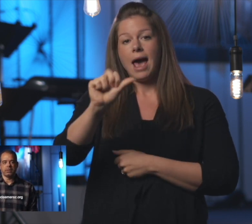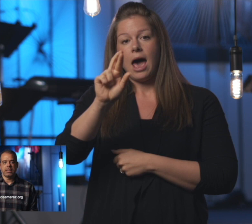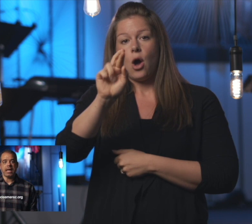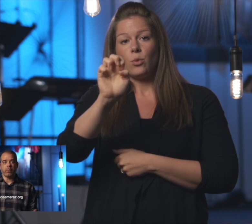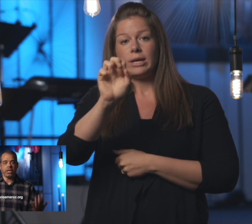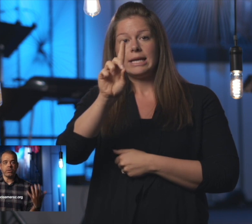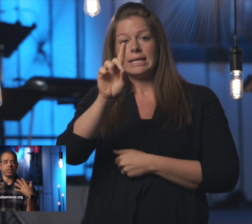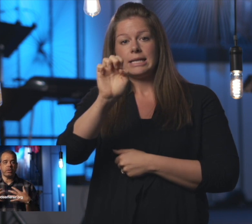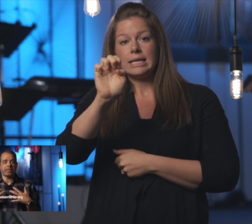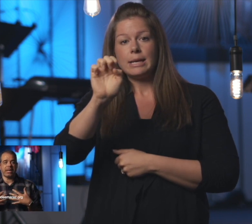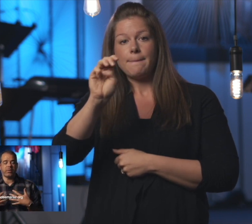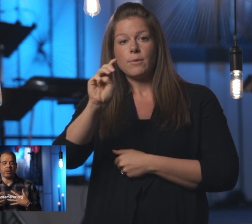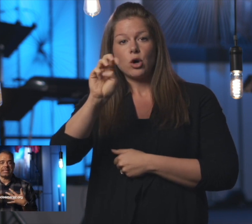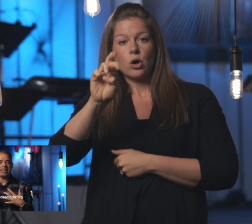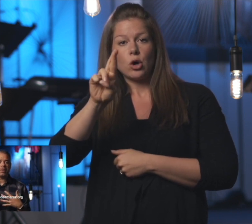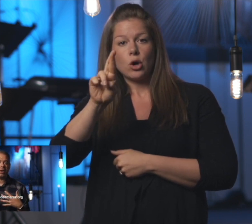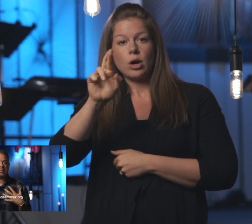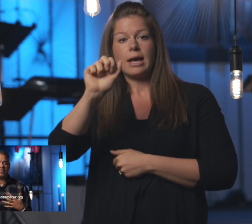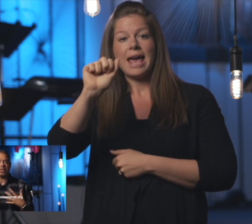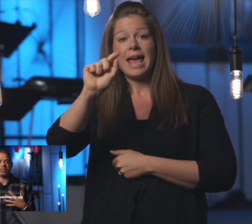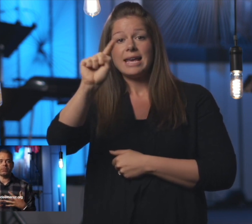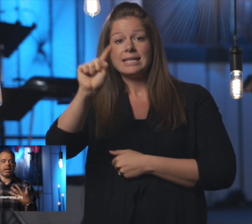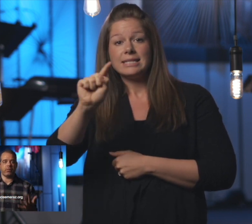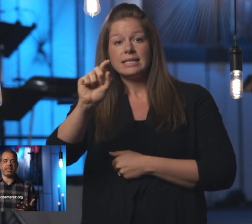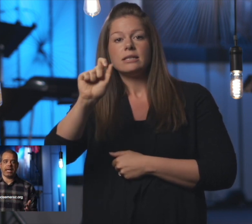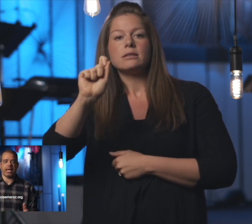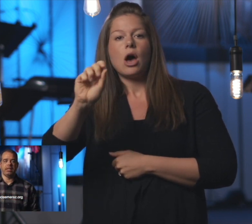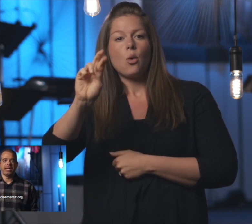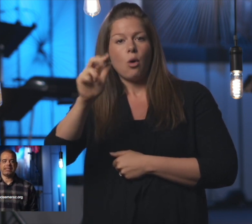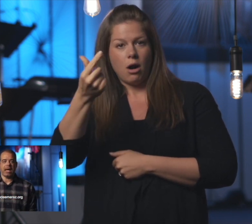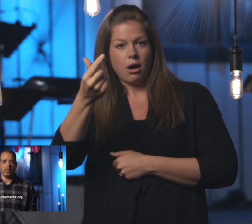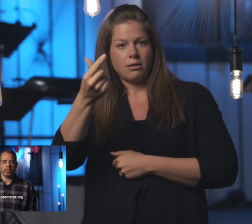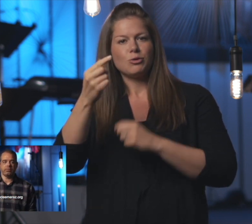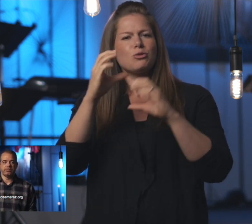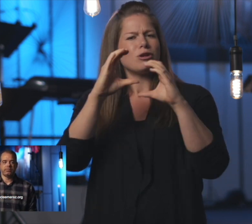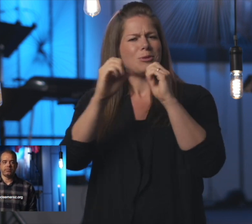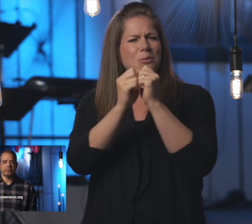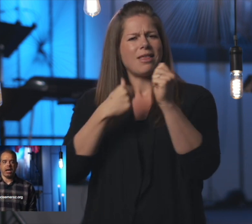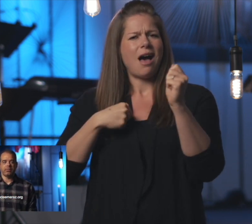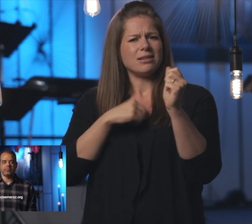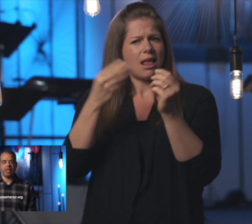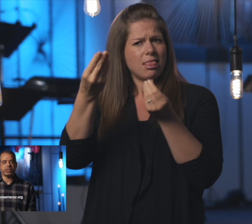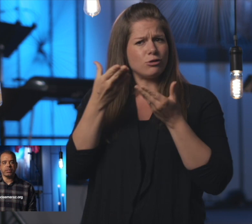info@redeemeraz.org. That way you can communicate with our team and our team can do whatever we can to help you.